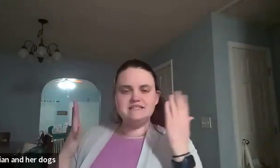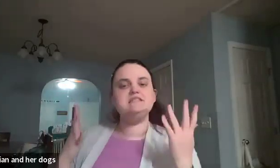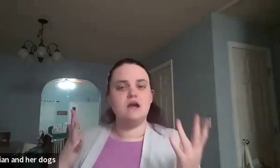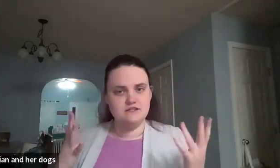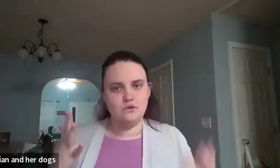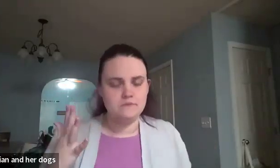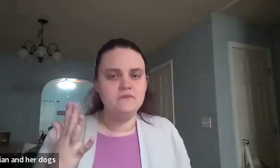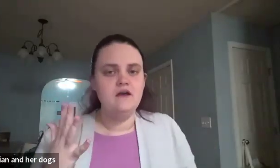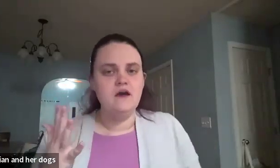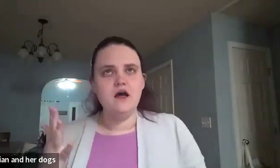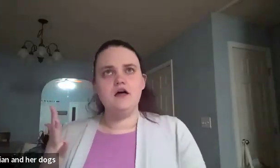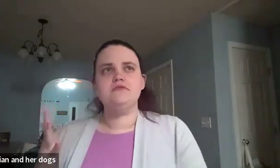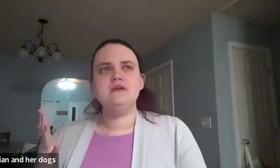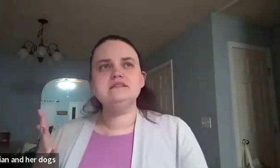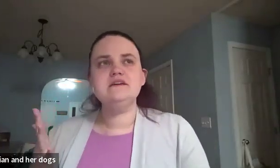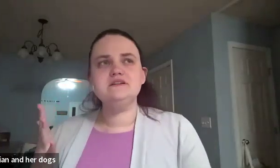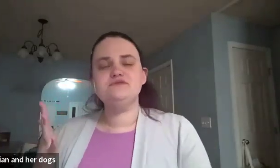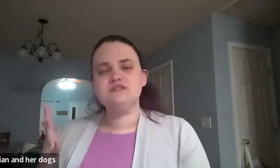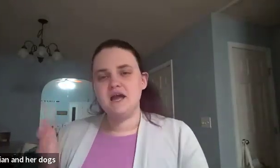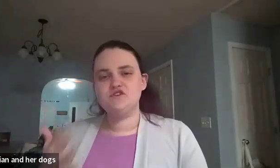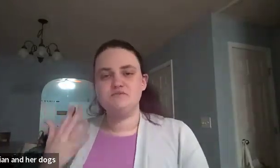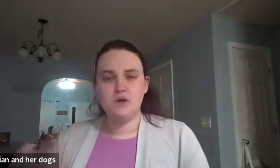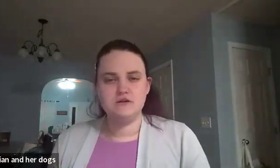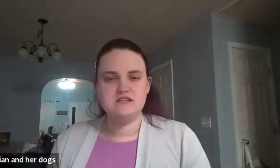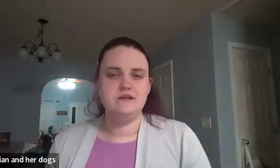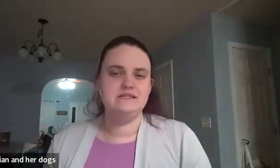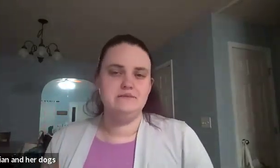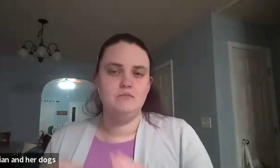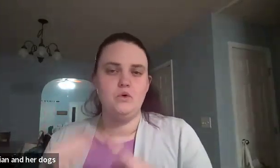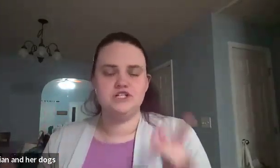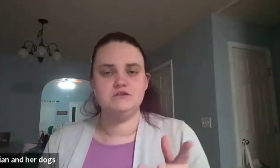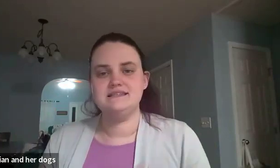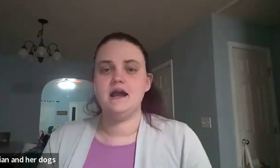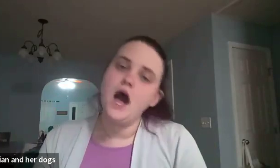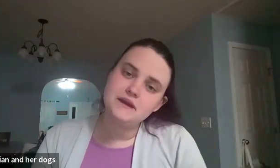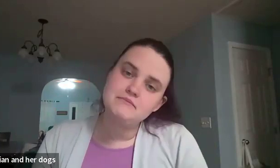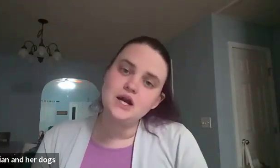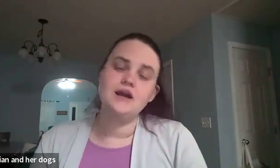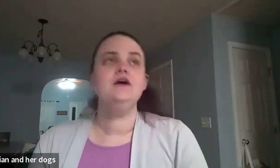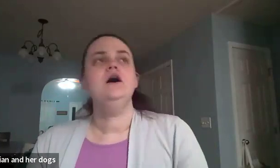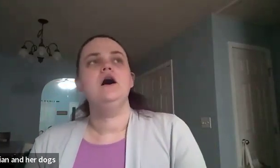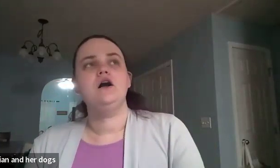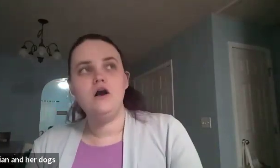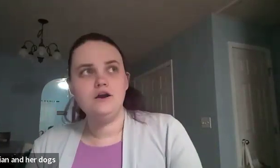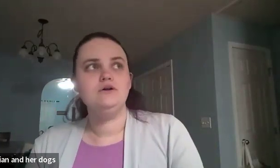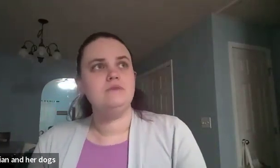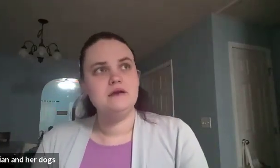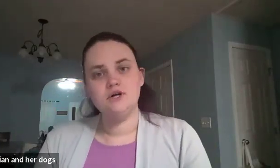like see signs for. Things like the different types of birds that we see more generalized, like a hummingbird, a cardinal, a red